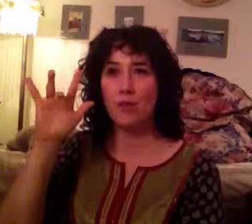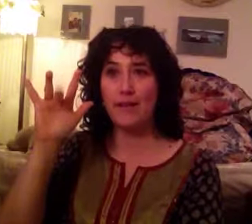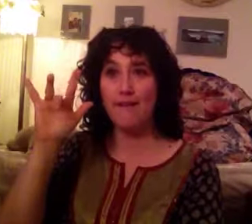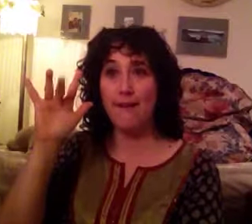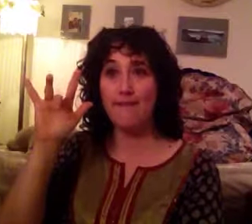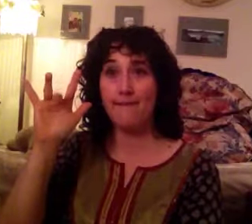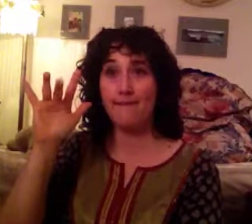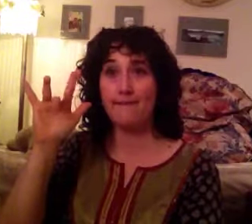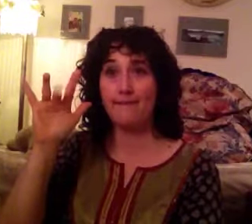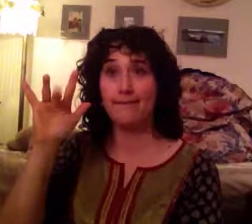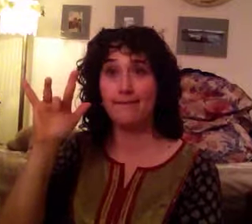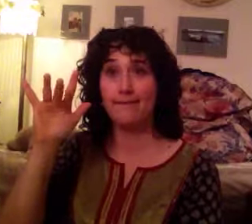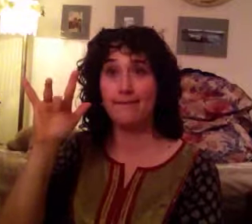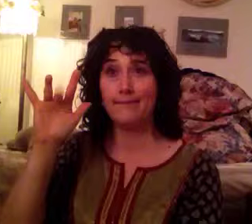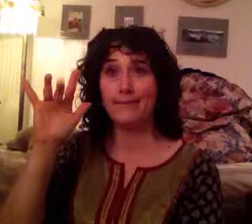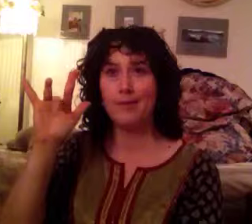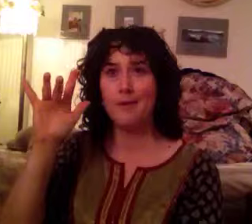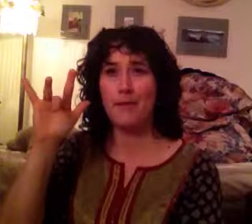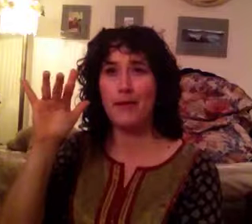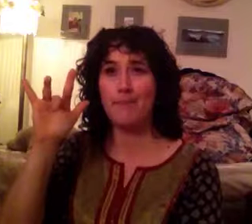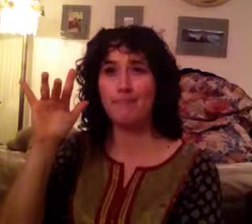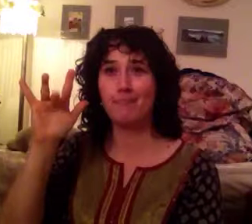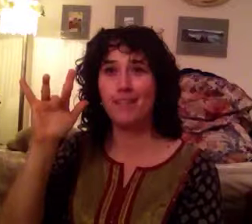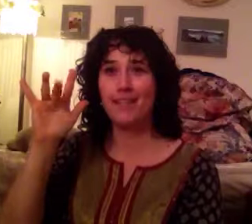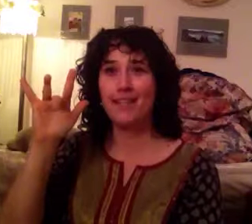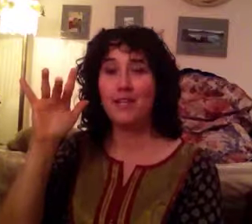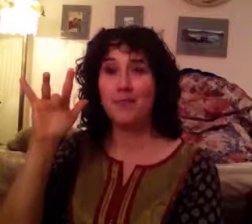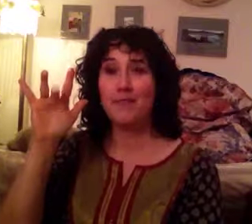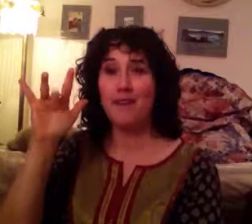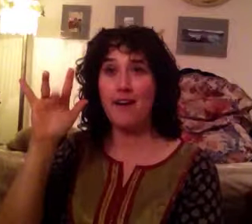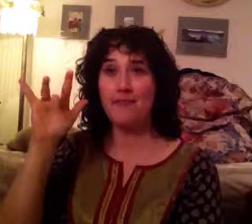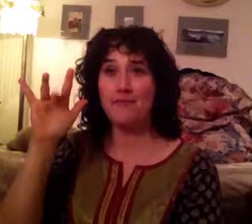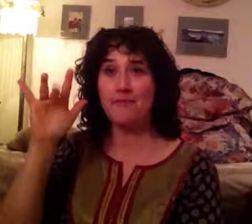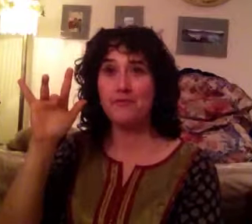25. Sorry about that. 25.